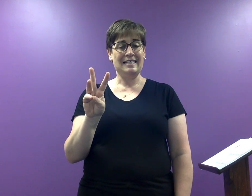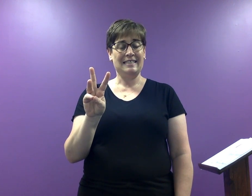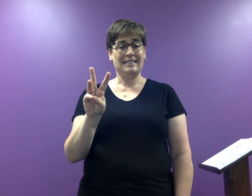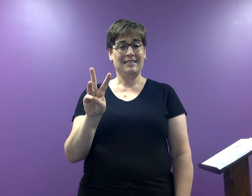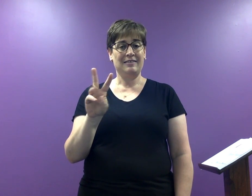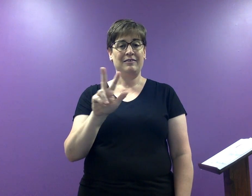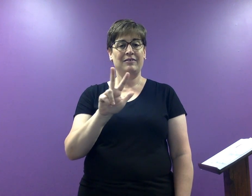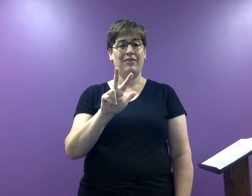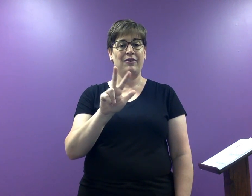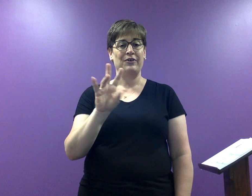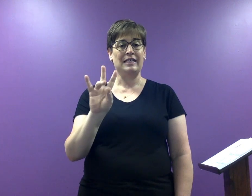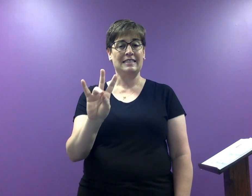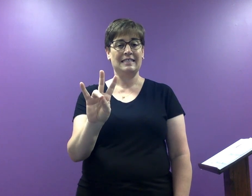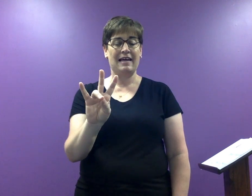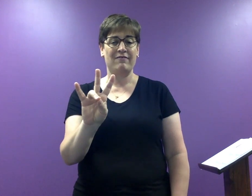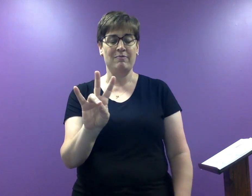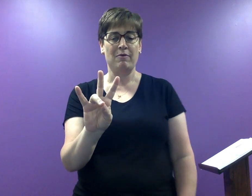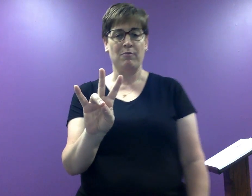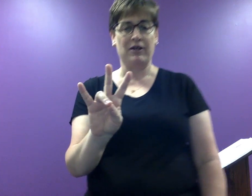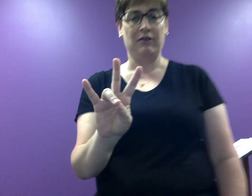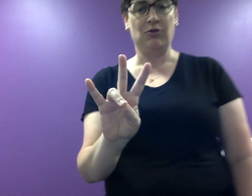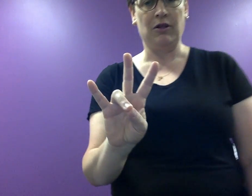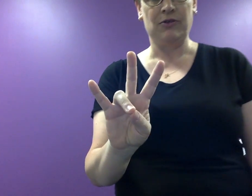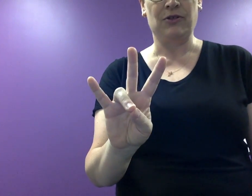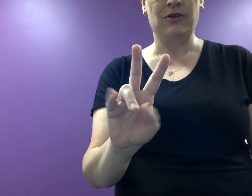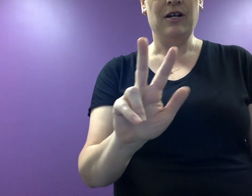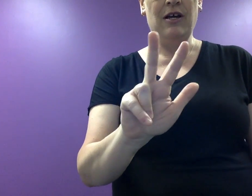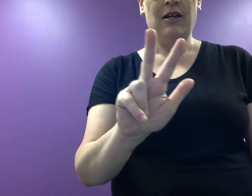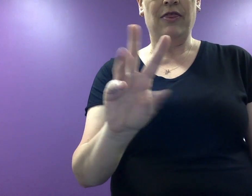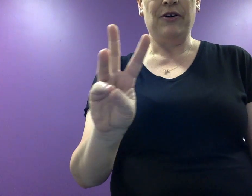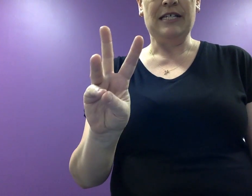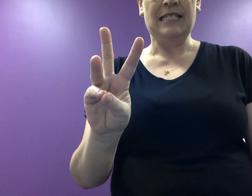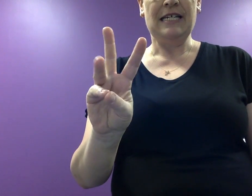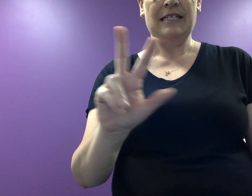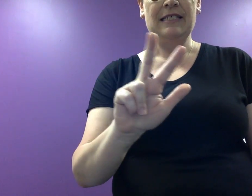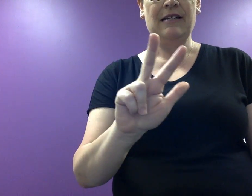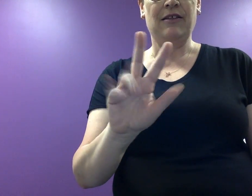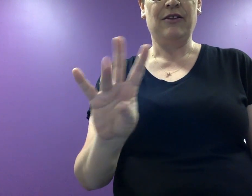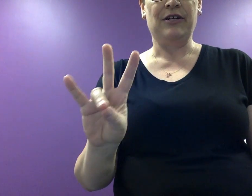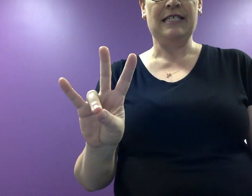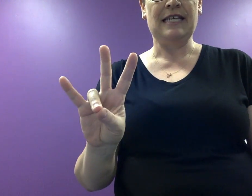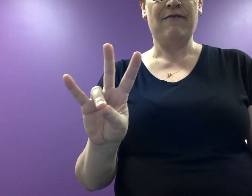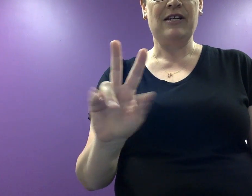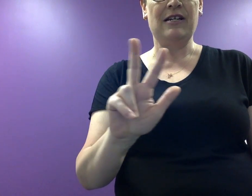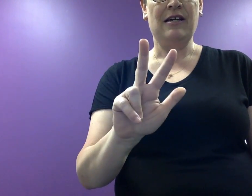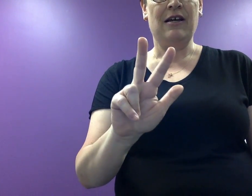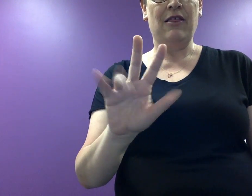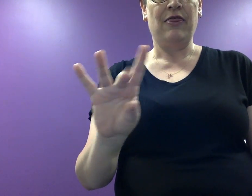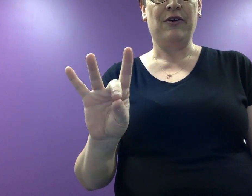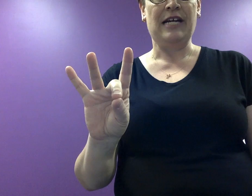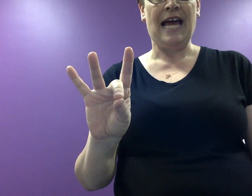36, 37, let me bring a little closer, 36, 37,